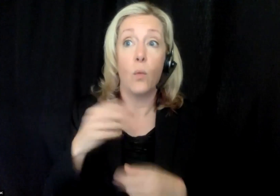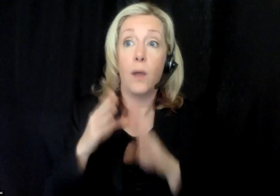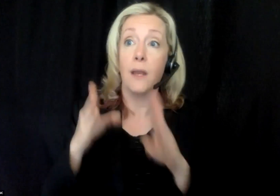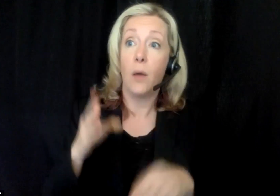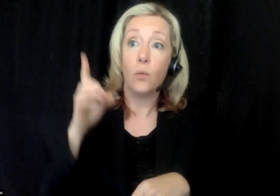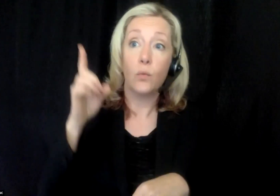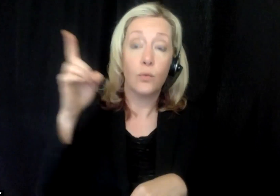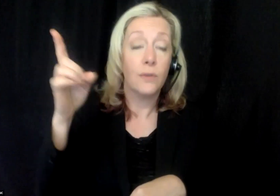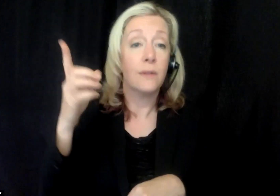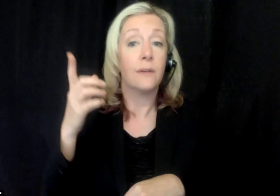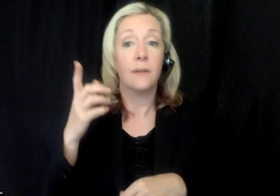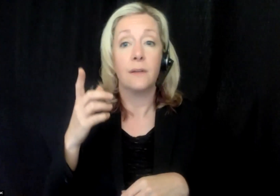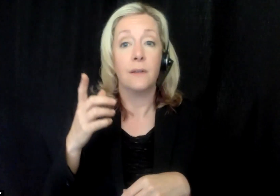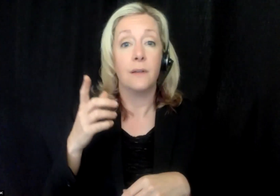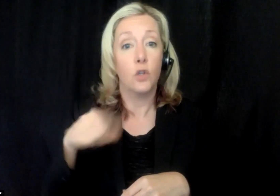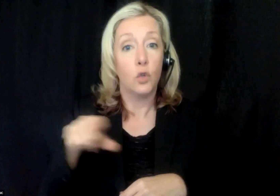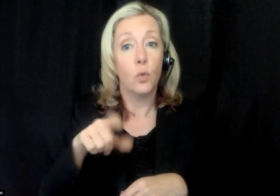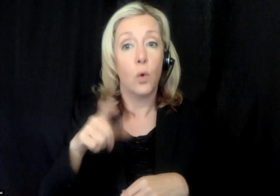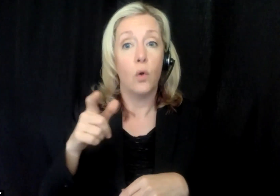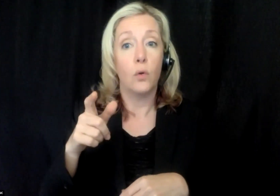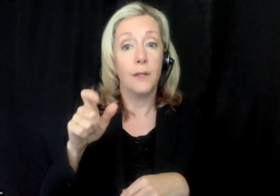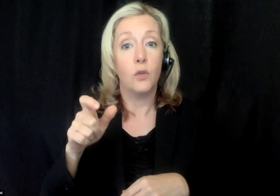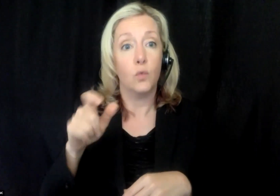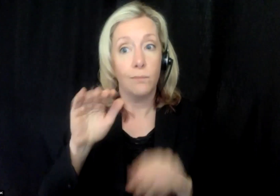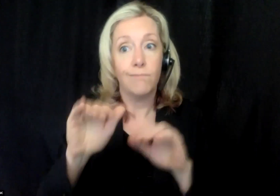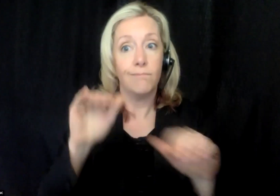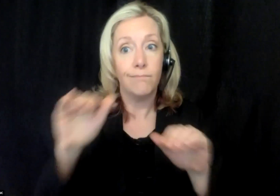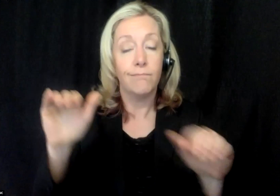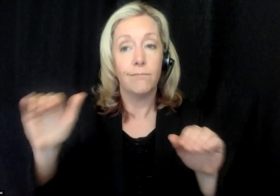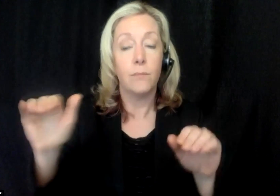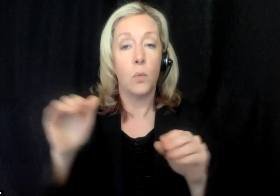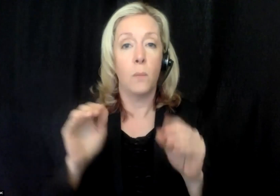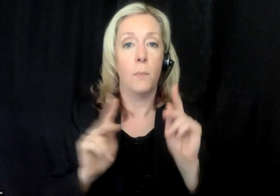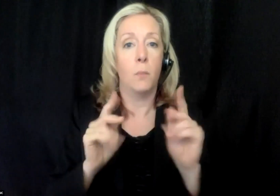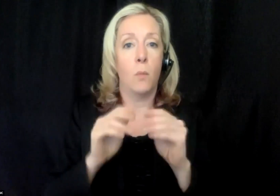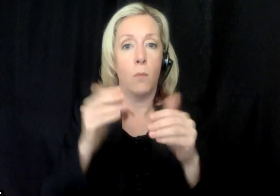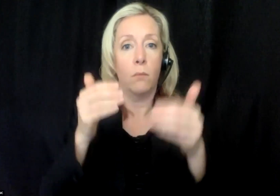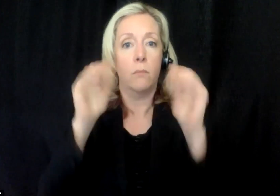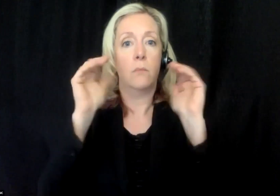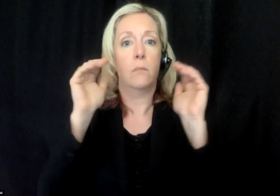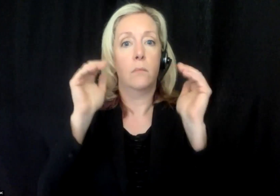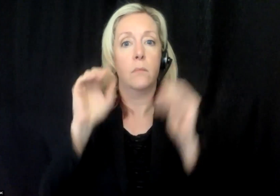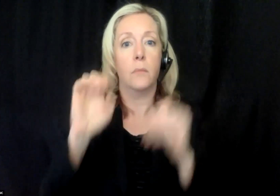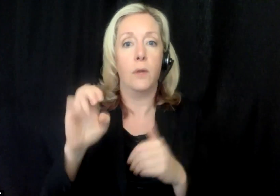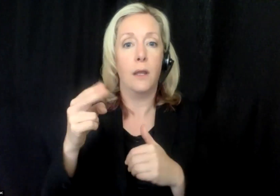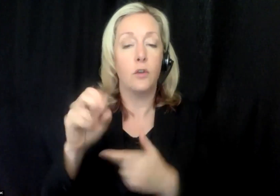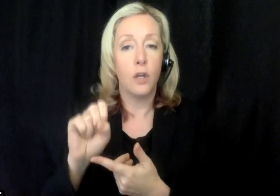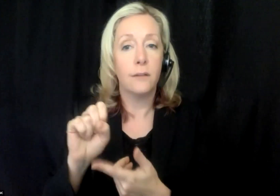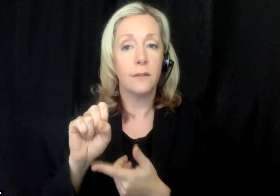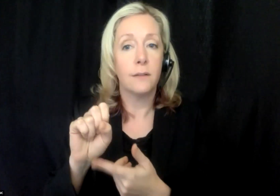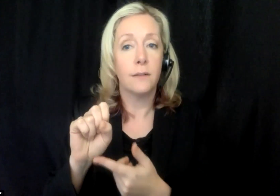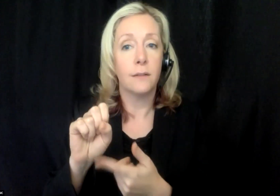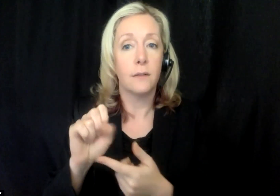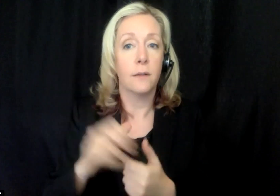So uniformly, there needs to be an awakening and more receptivity, plus the money that David mentioned,